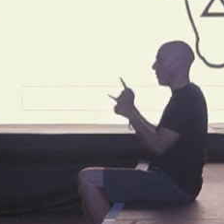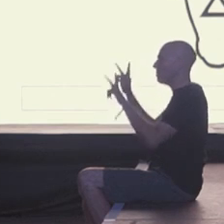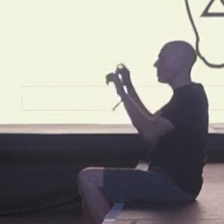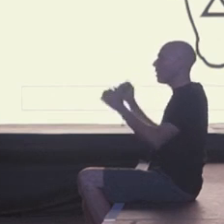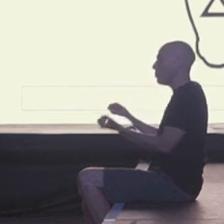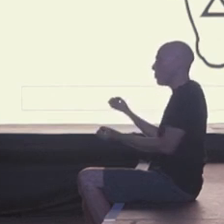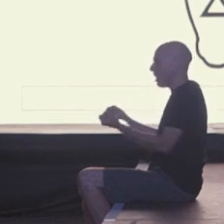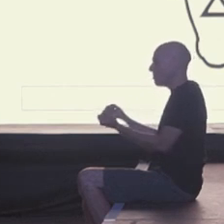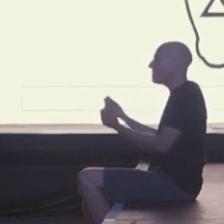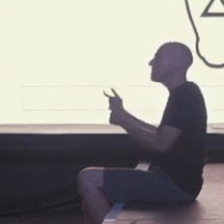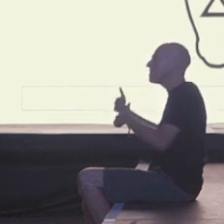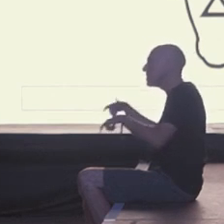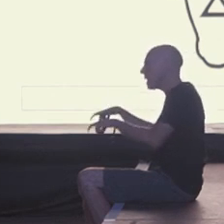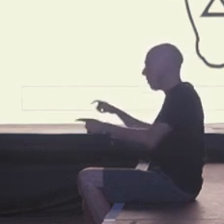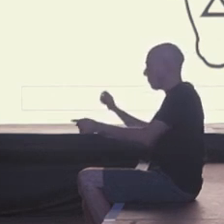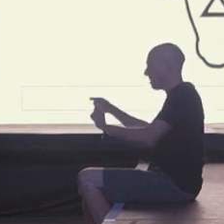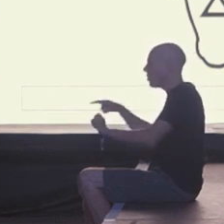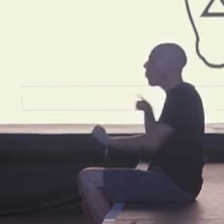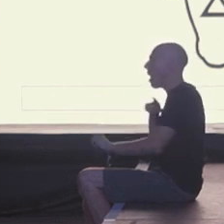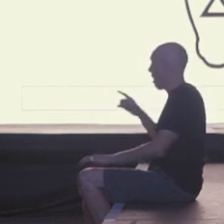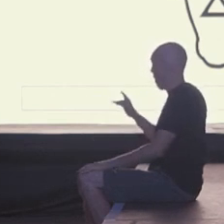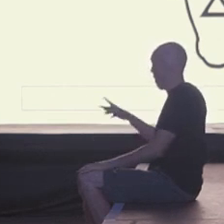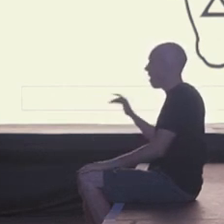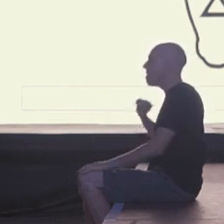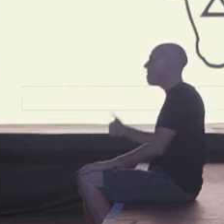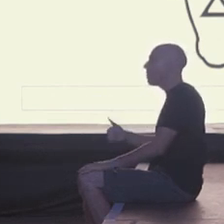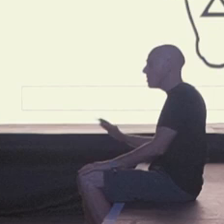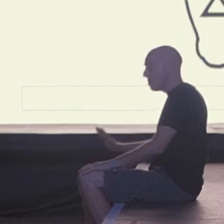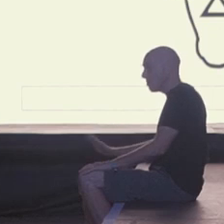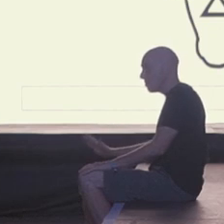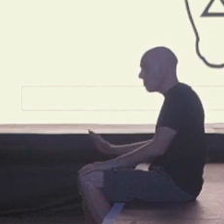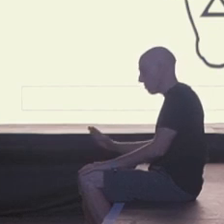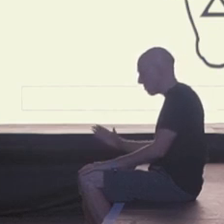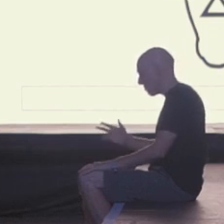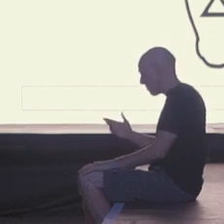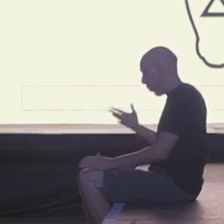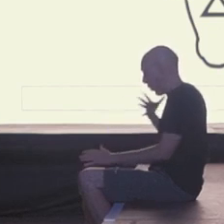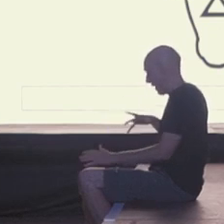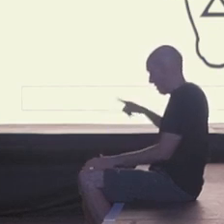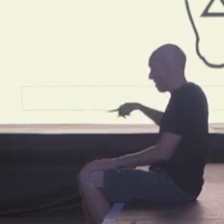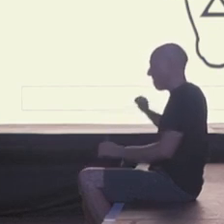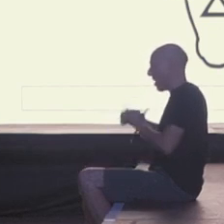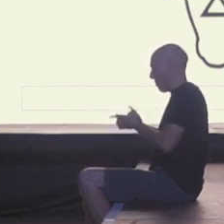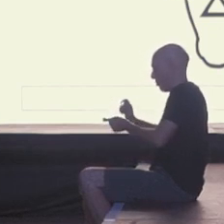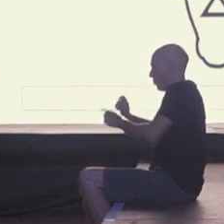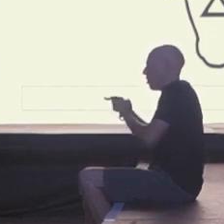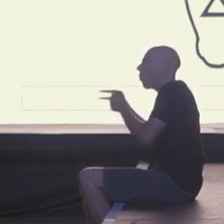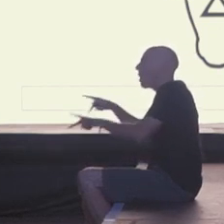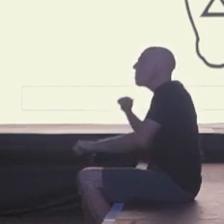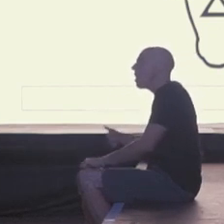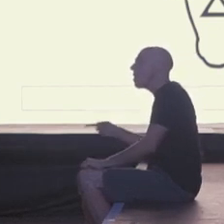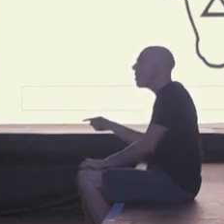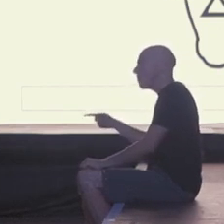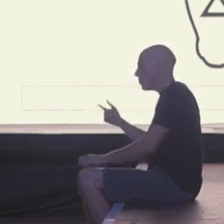because it's not about leaving people behind. It's about helping people move forward to create this better world, which would include like the government